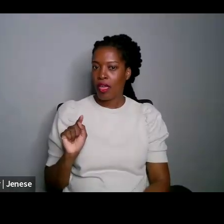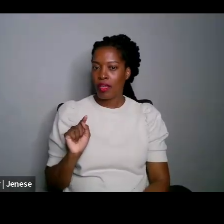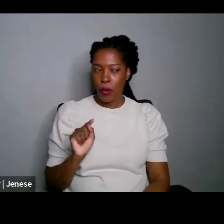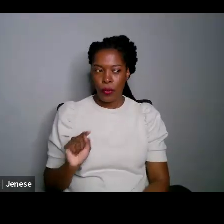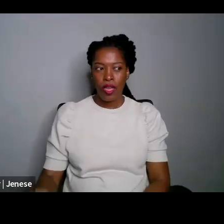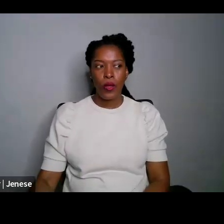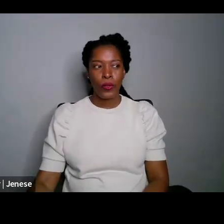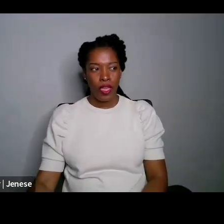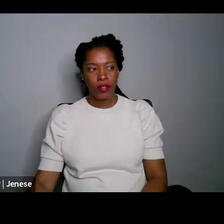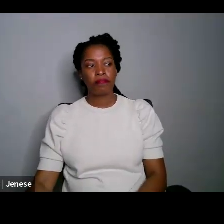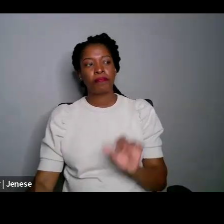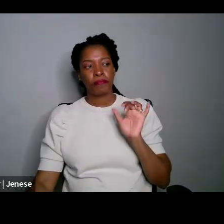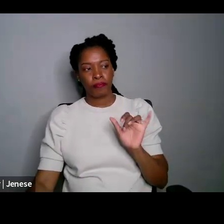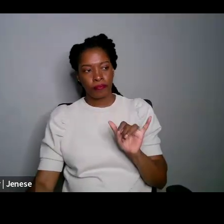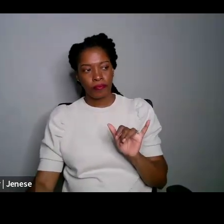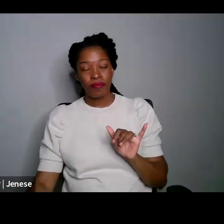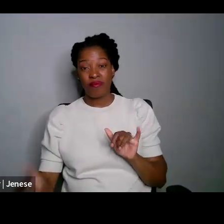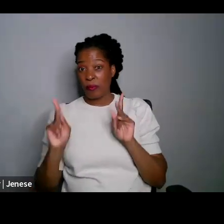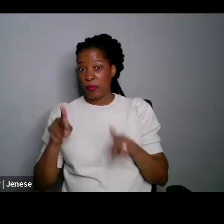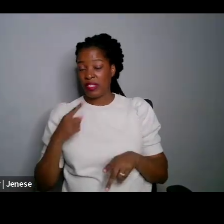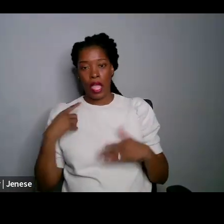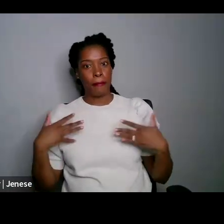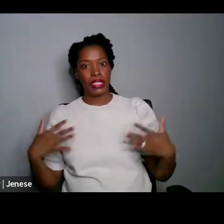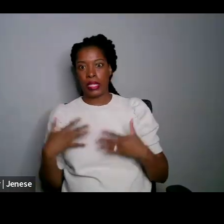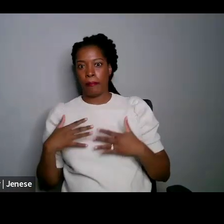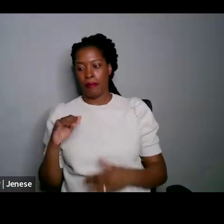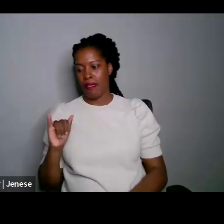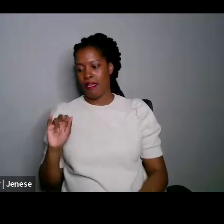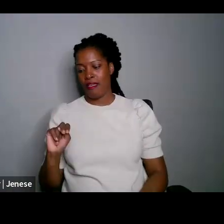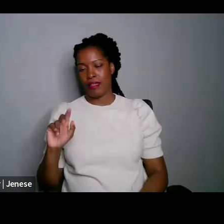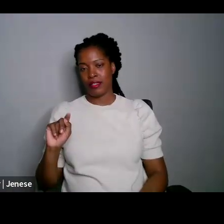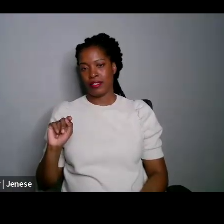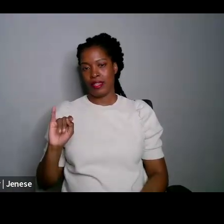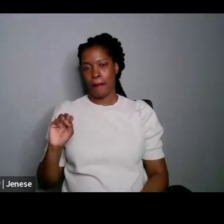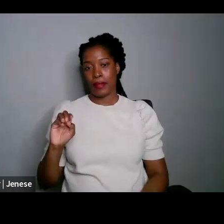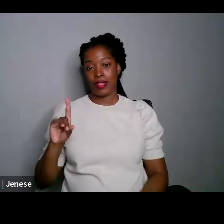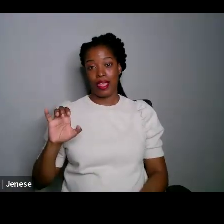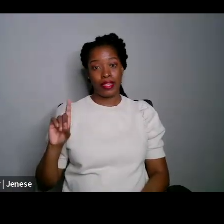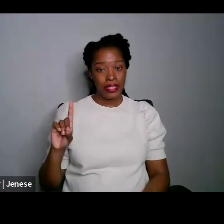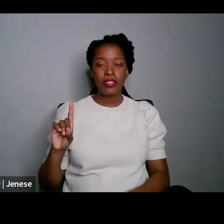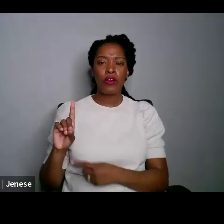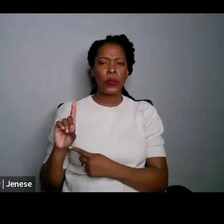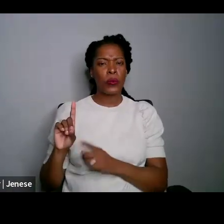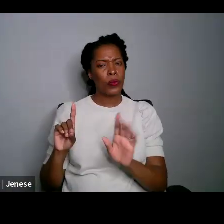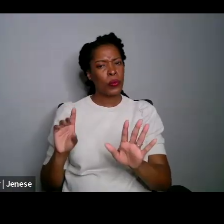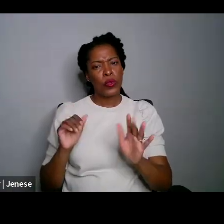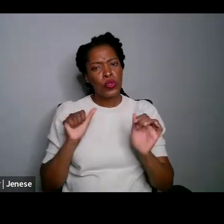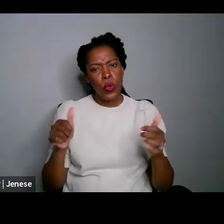I hear that someone is intimidated. Don't be intimidated. I hope at the end of today you feel empowered.